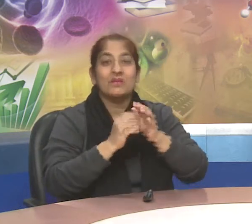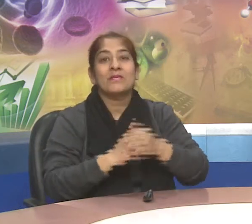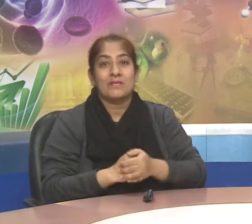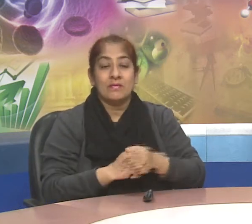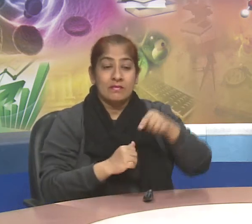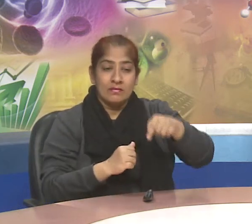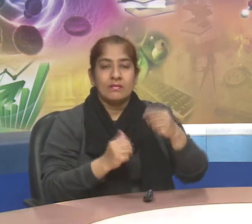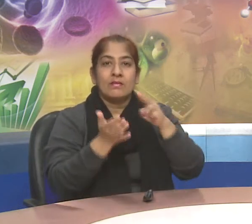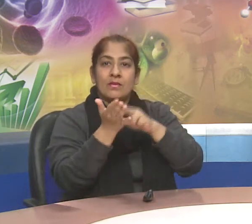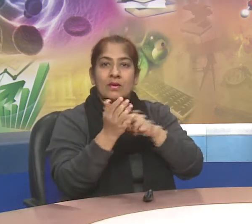Welcome to all.